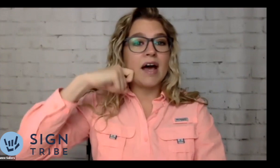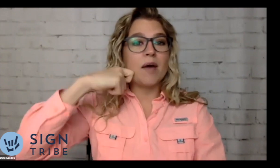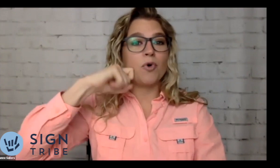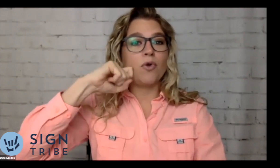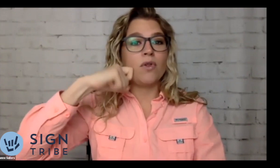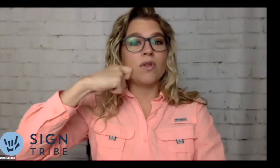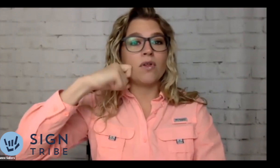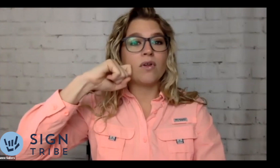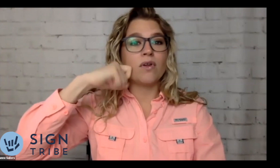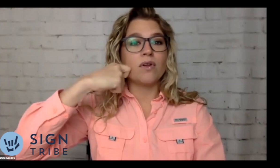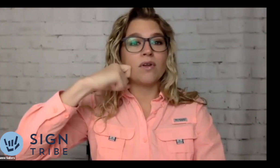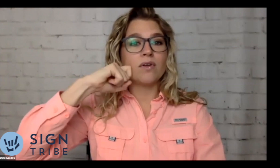apple,